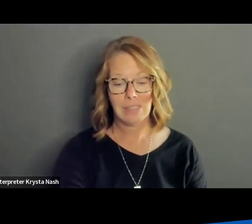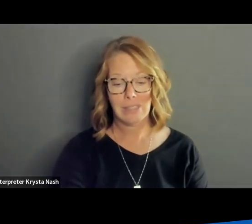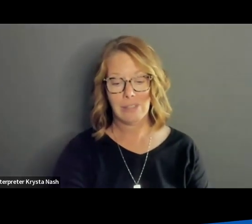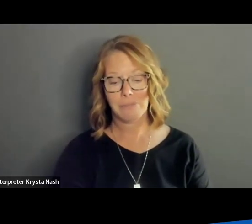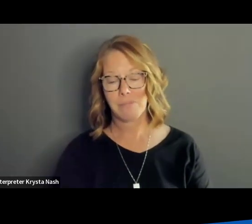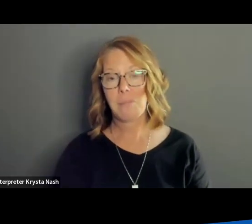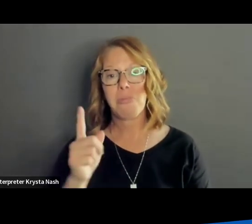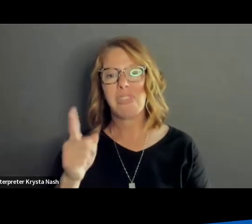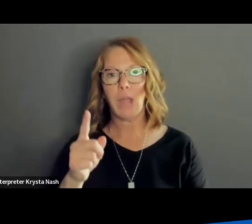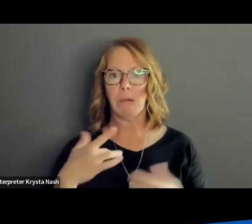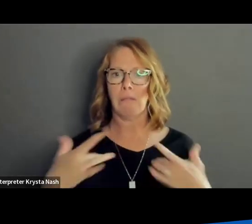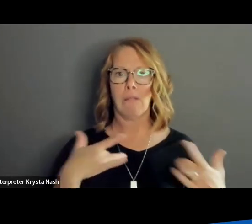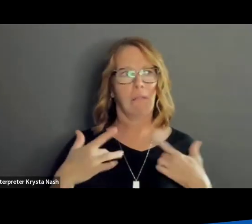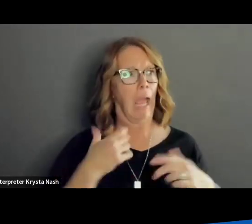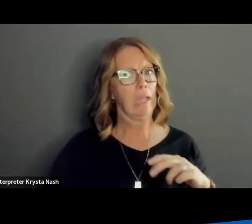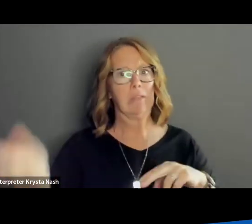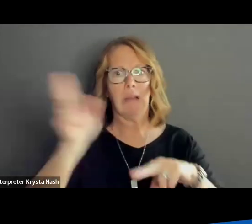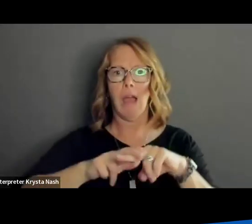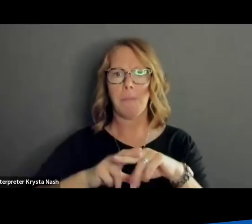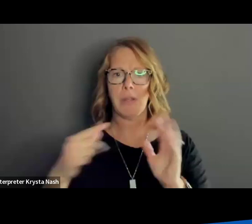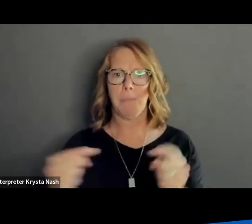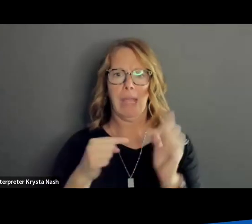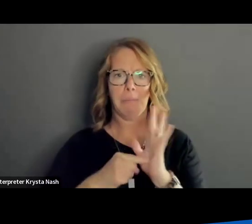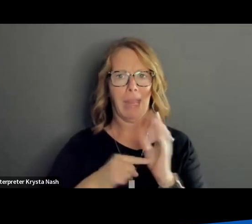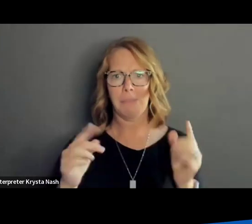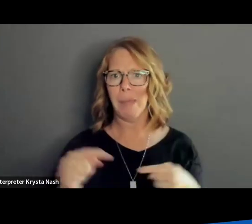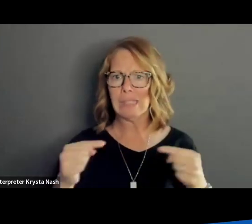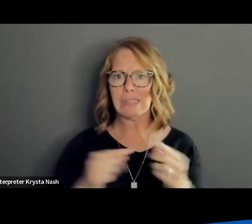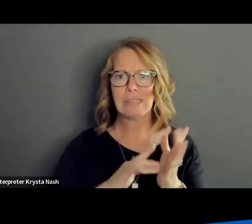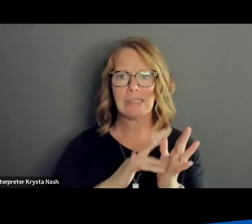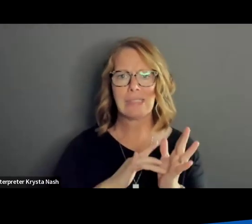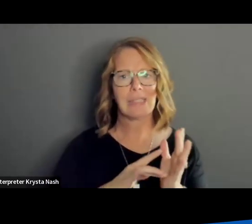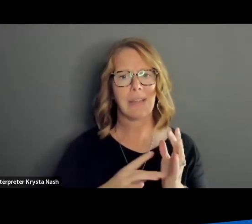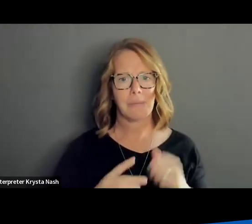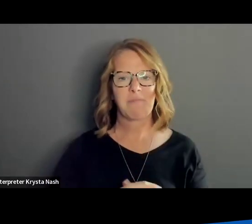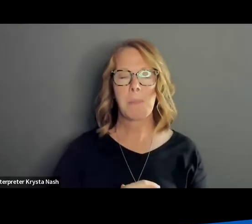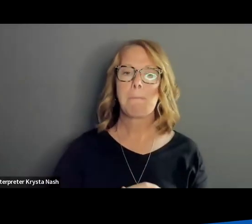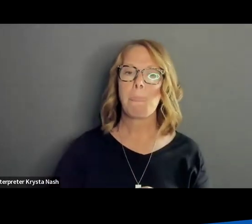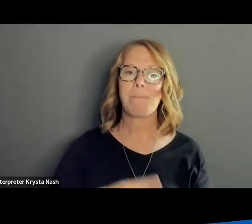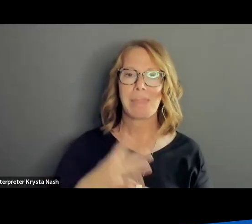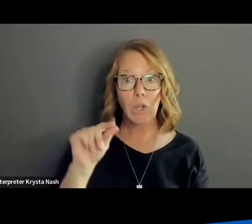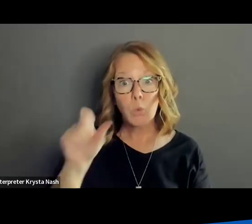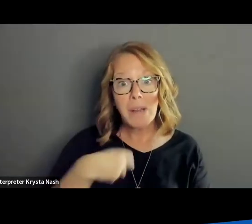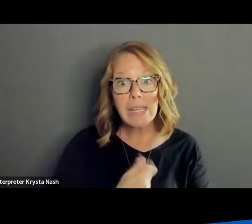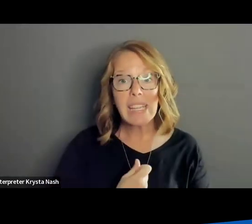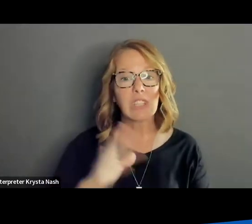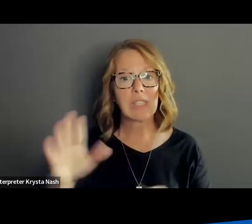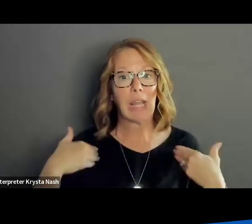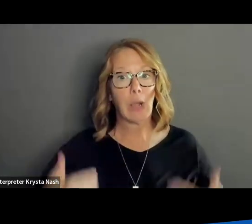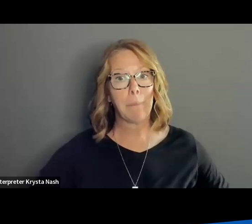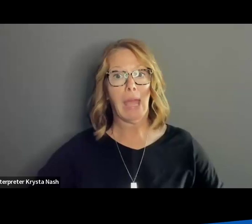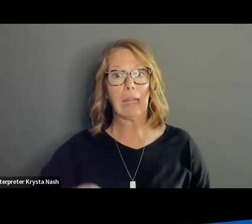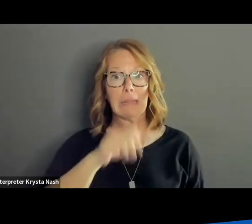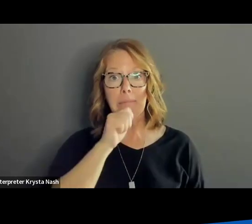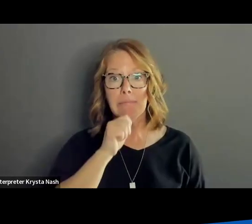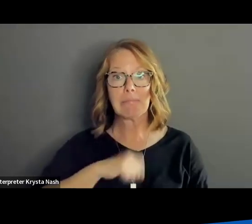had to up their pain medication and had been working so well for so long. But it was 20 years later. They were 20